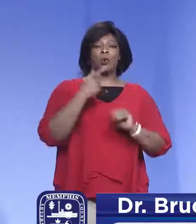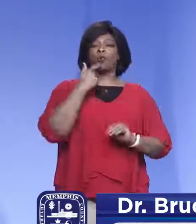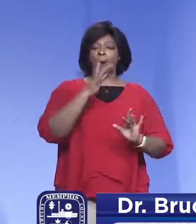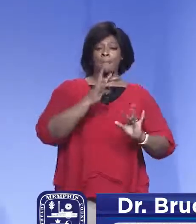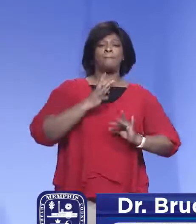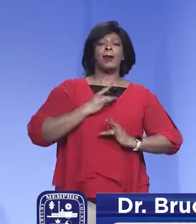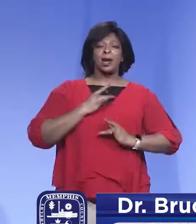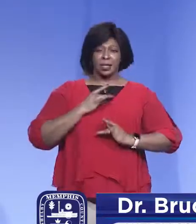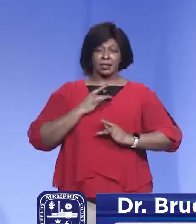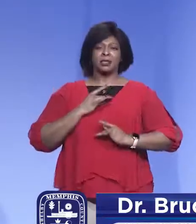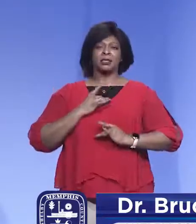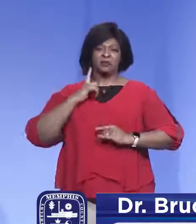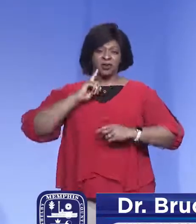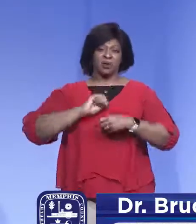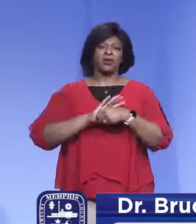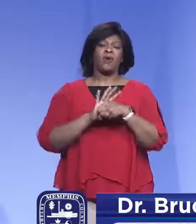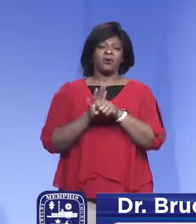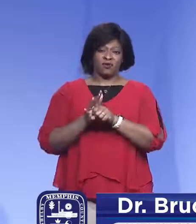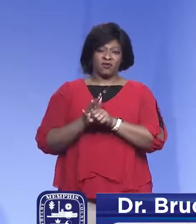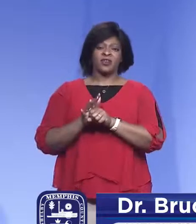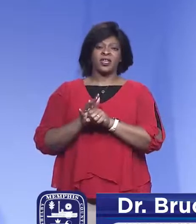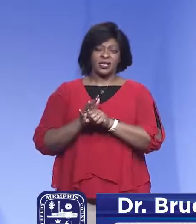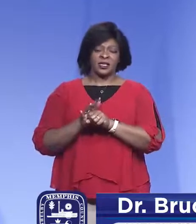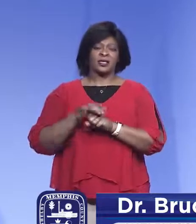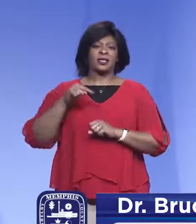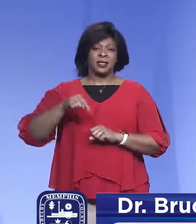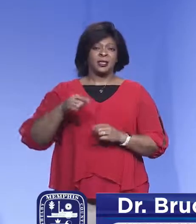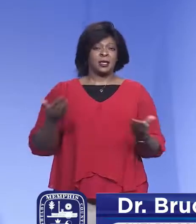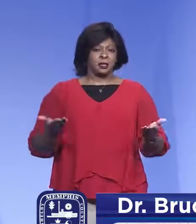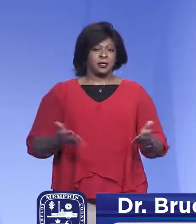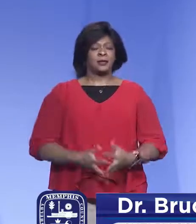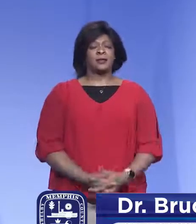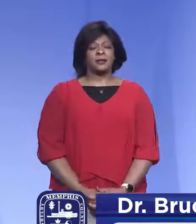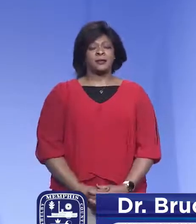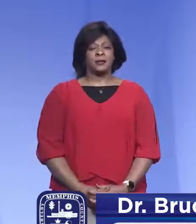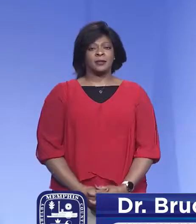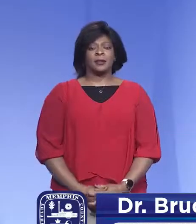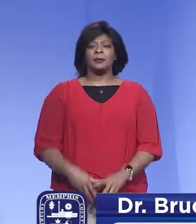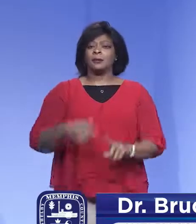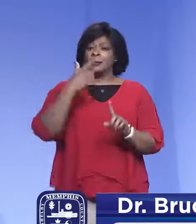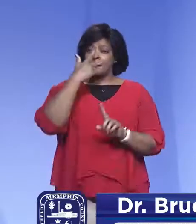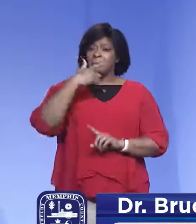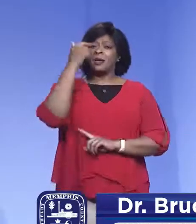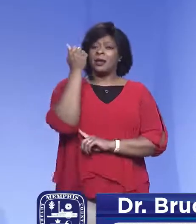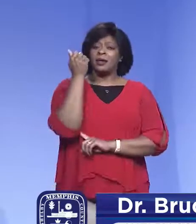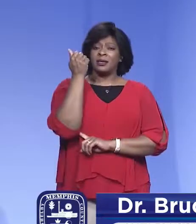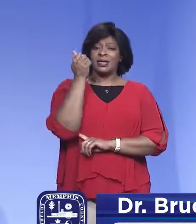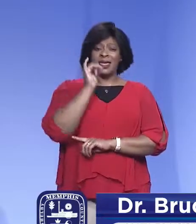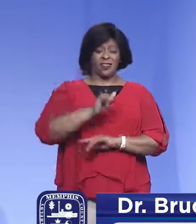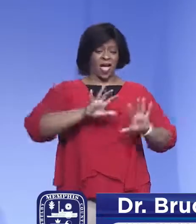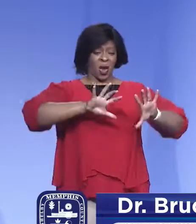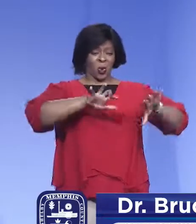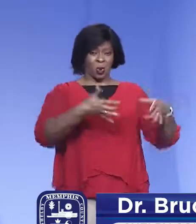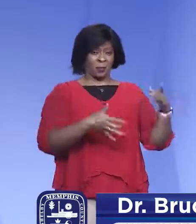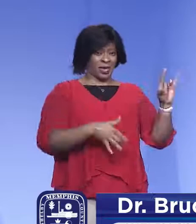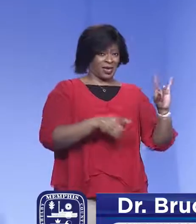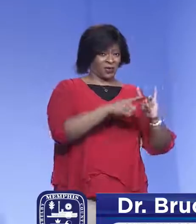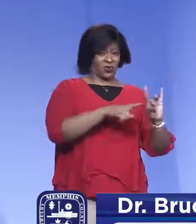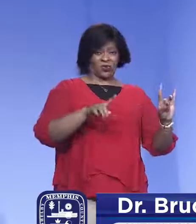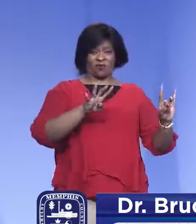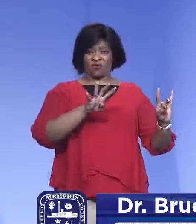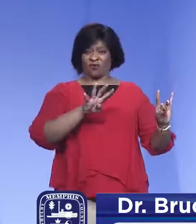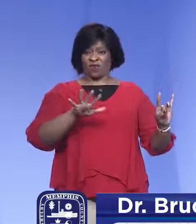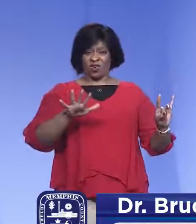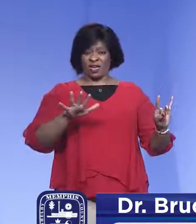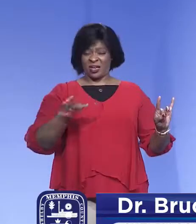the number of cases that we have, because that group and even younger